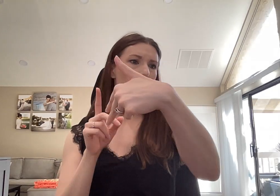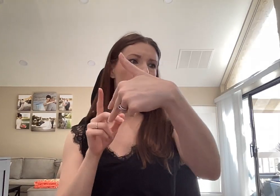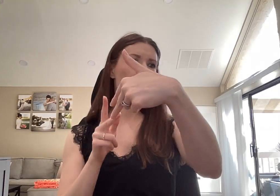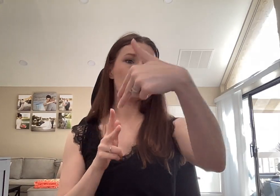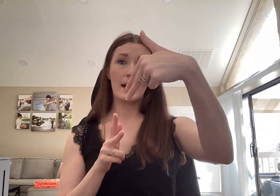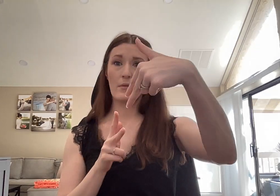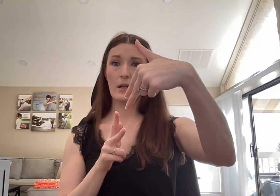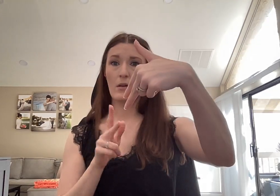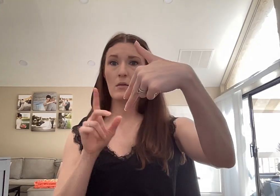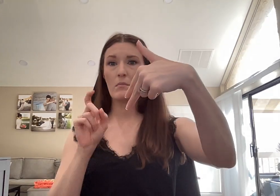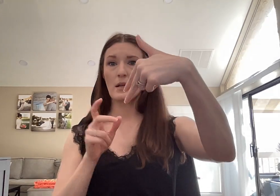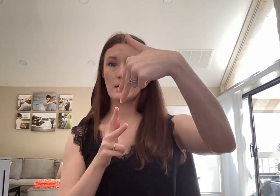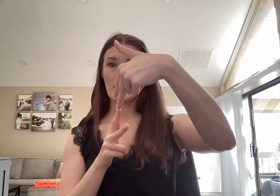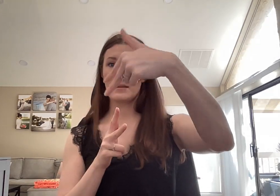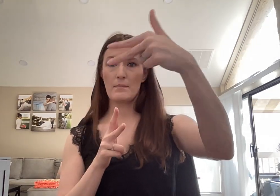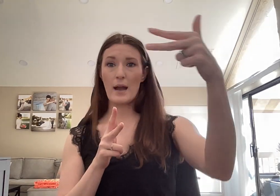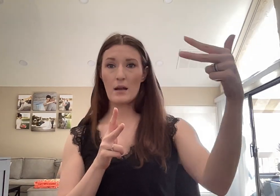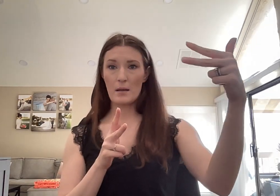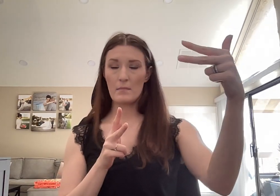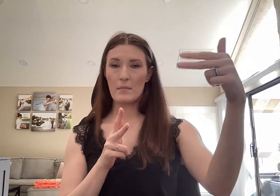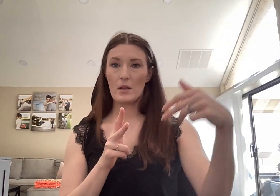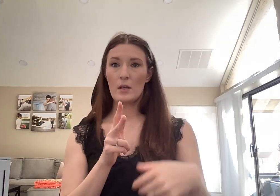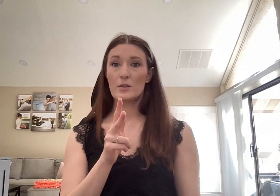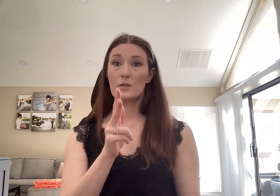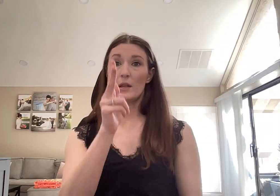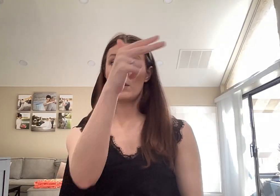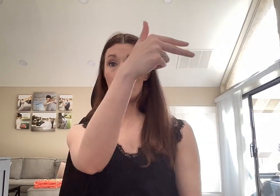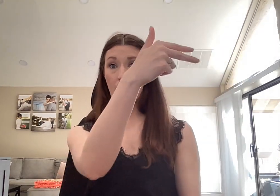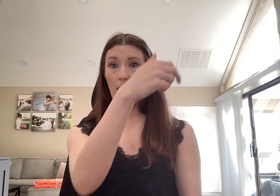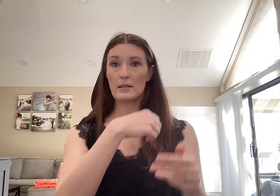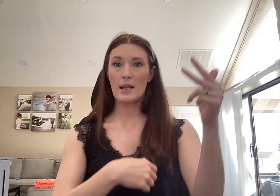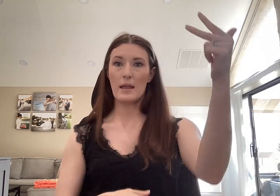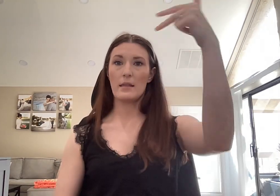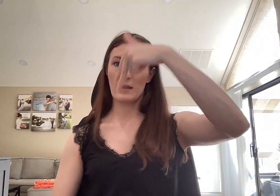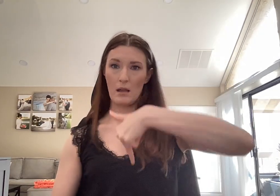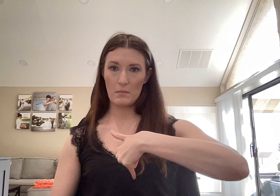the downhill must back up so that you can pass, and then they come down.